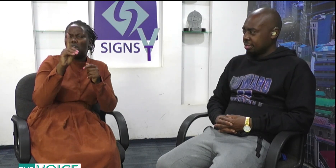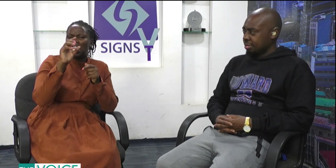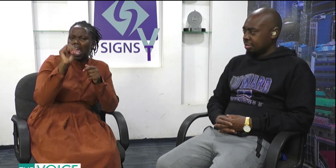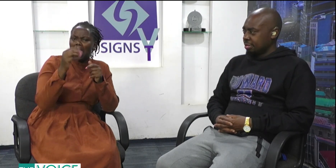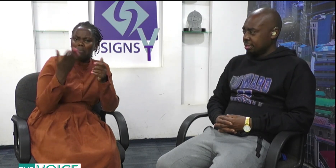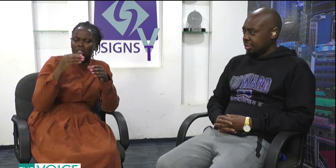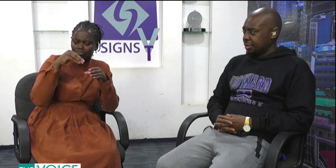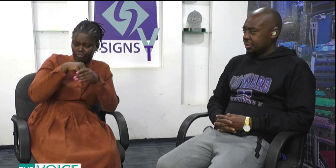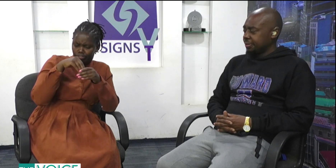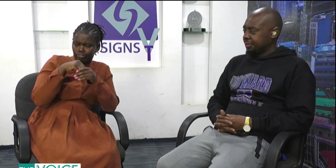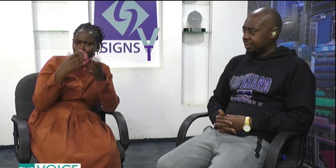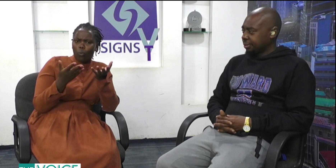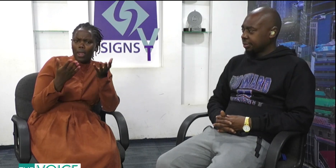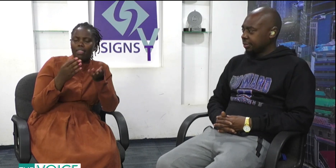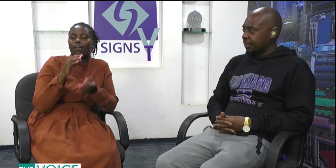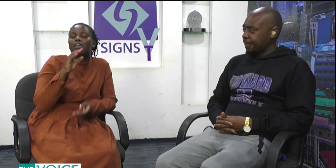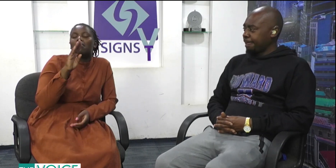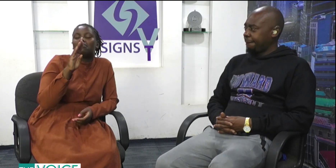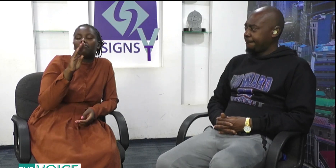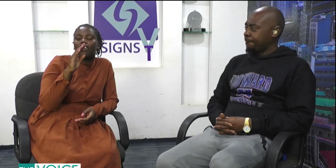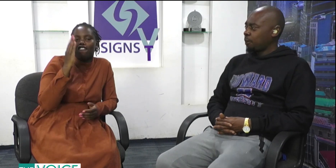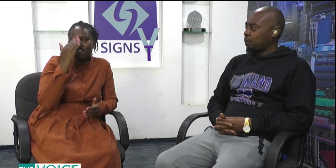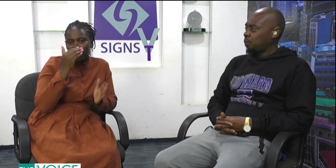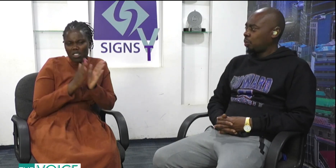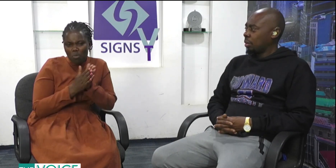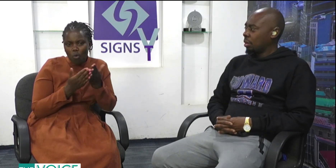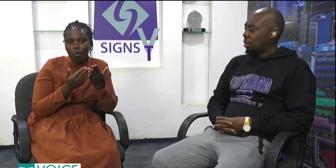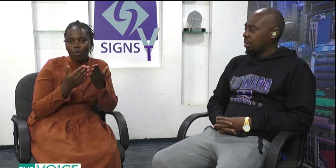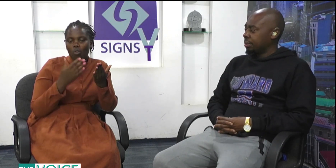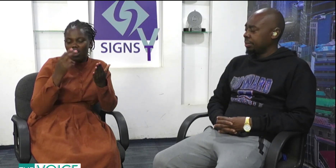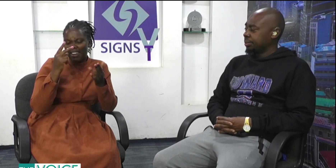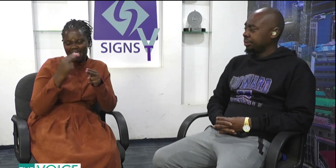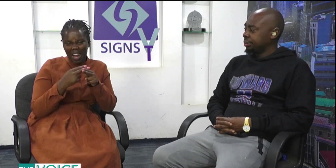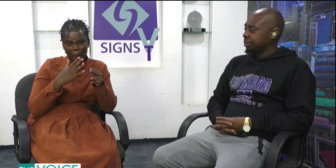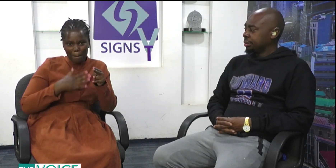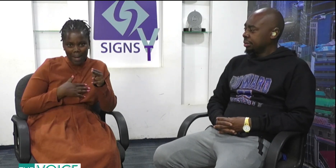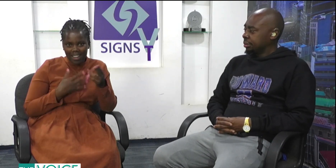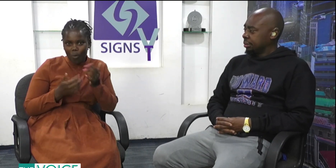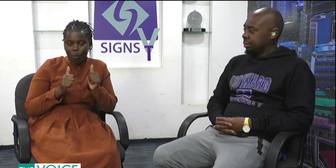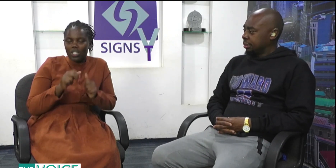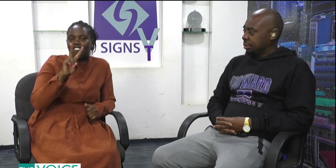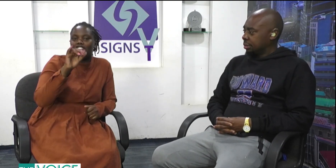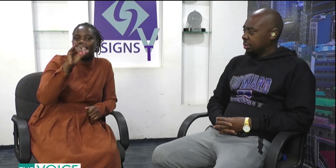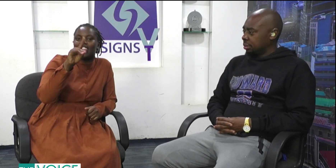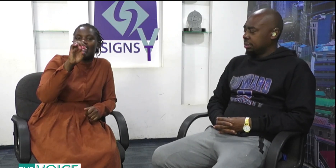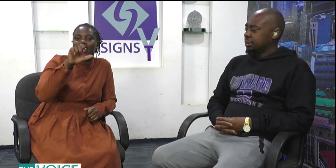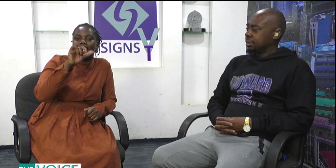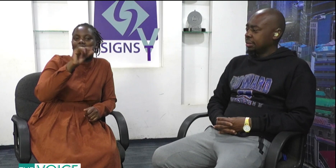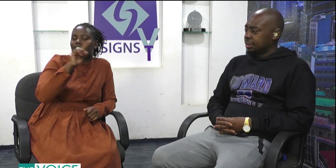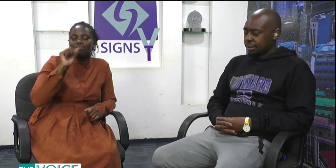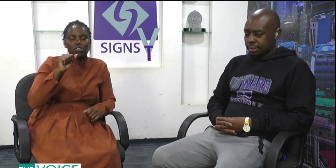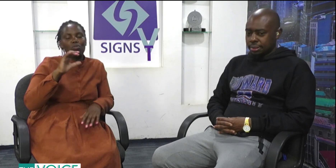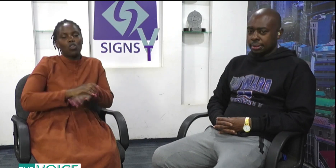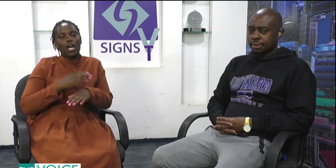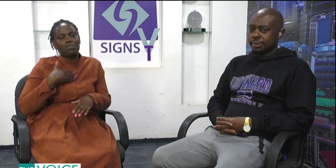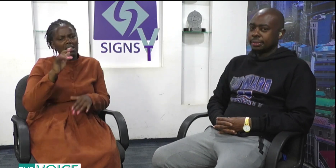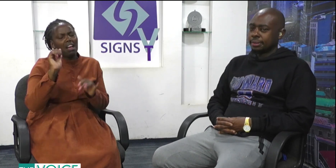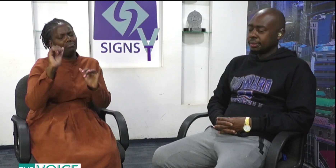interview, maybe you can send us a direct message via Facebook, and you'll find my name there, VIDELIZ